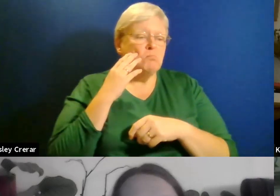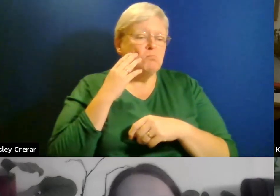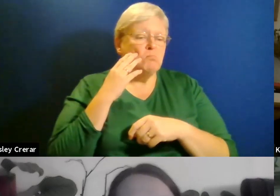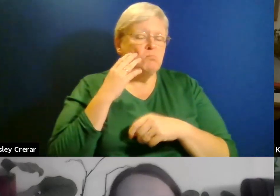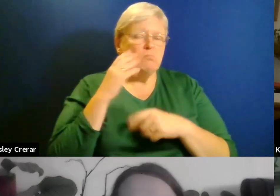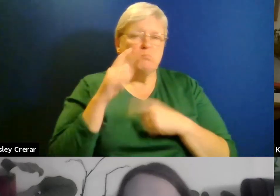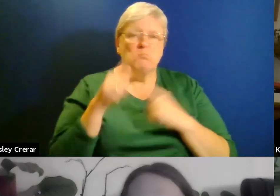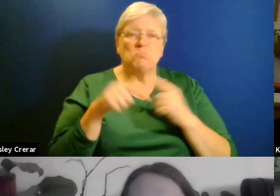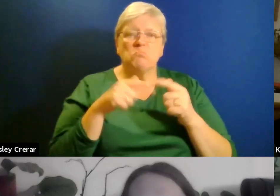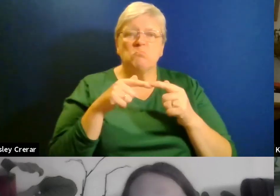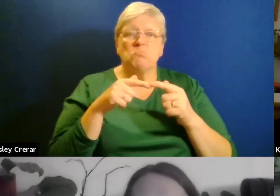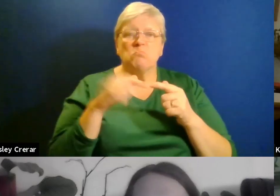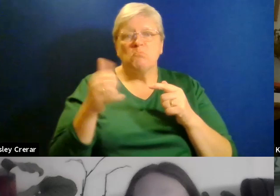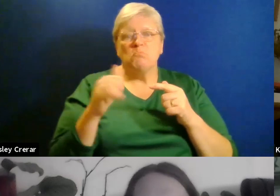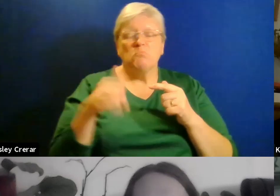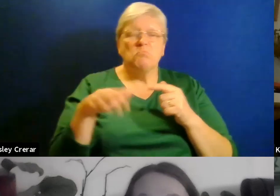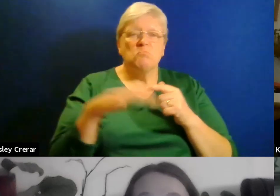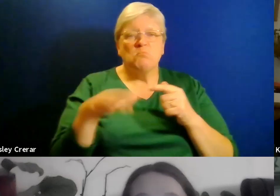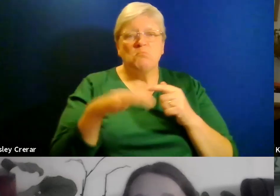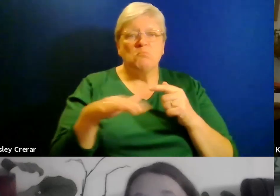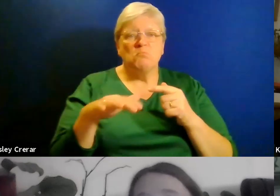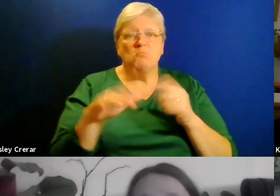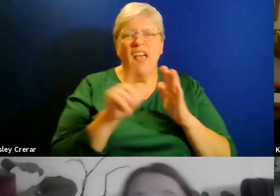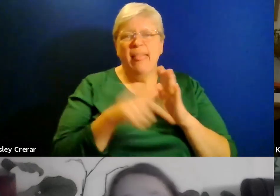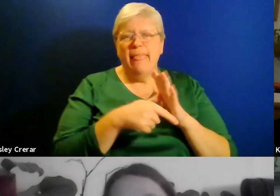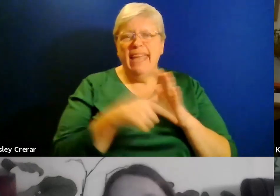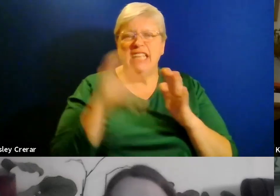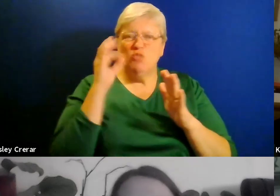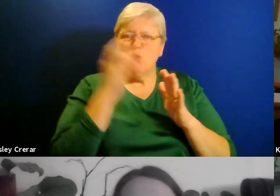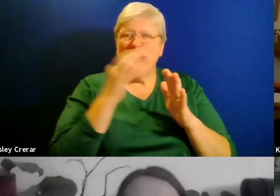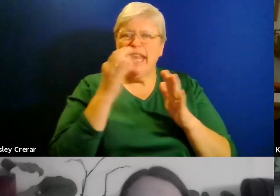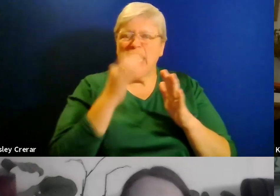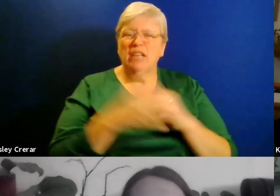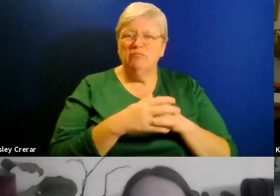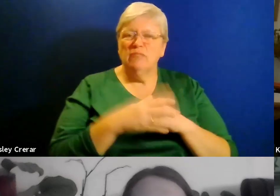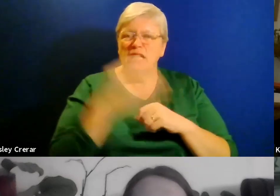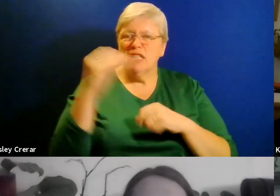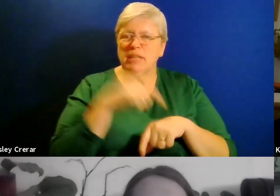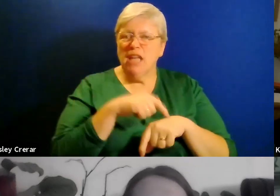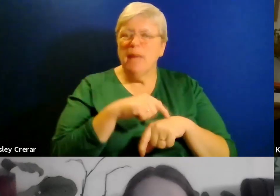next year, maybe kind of early, like late spring, summertime next year.